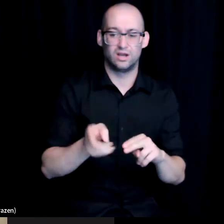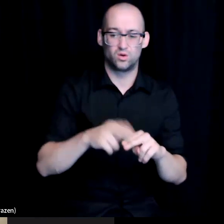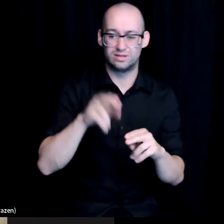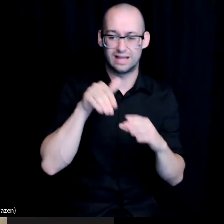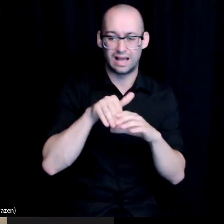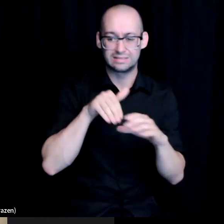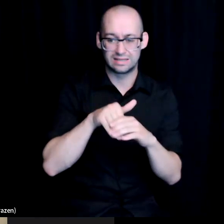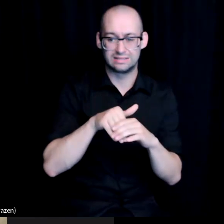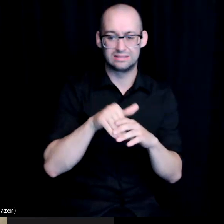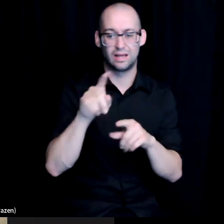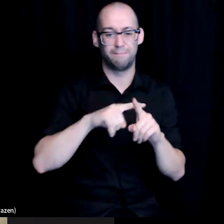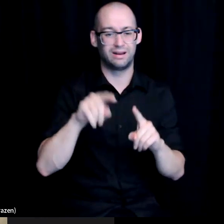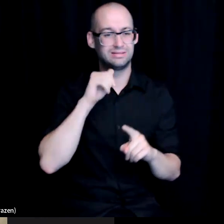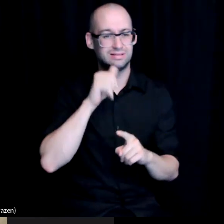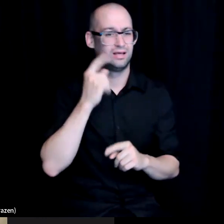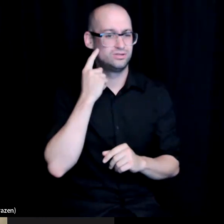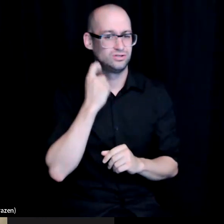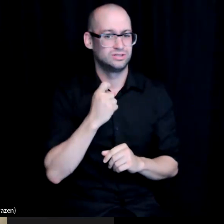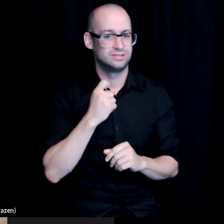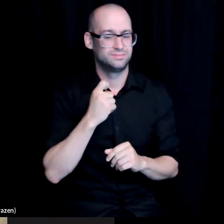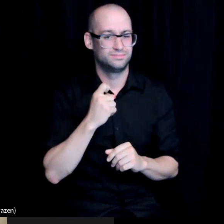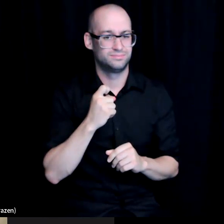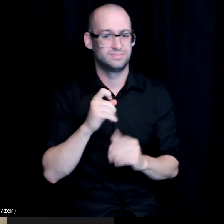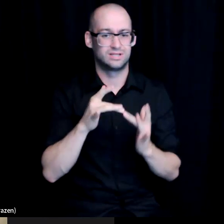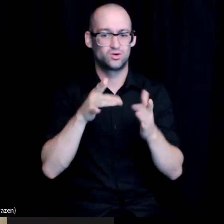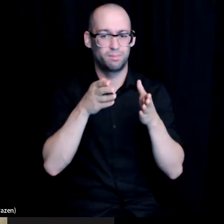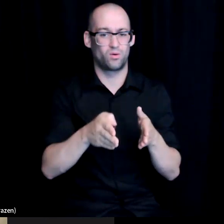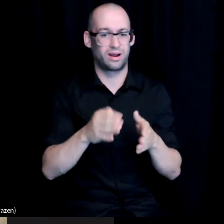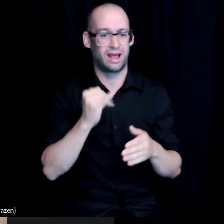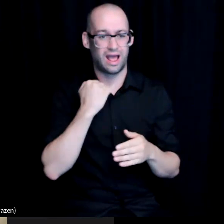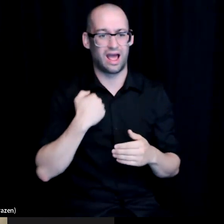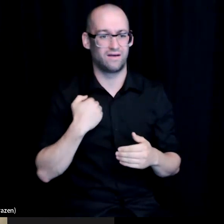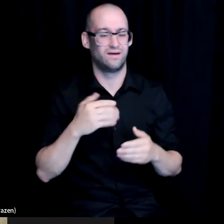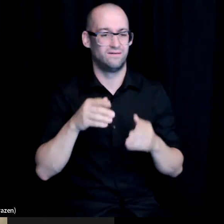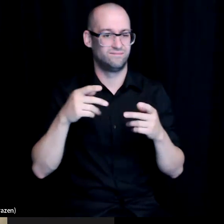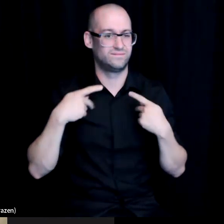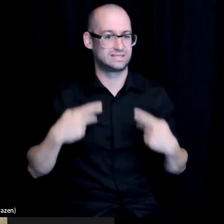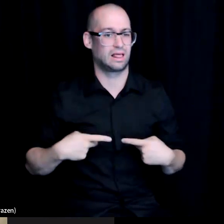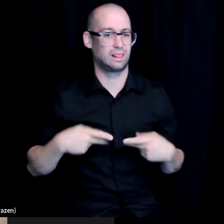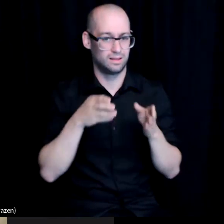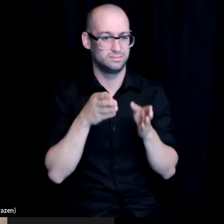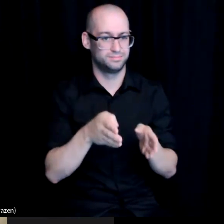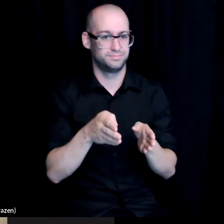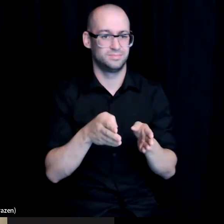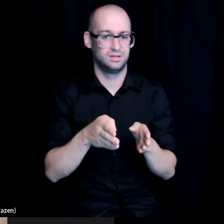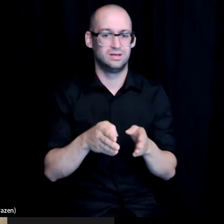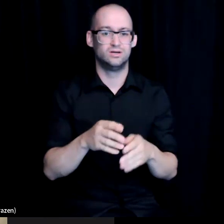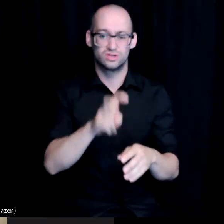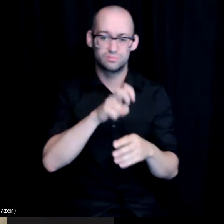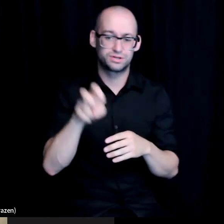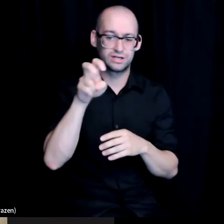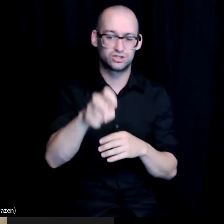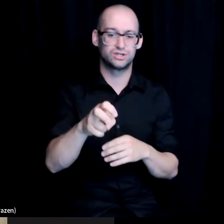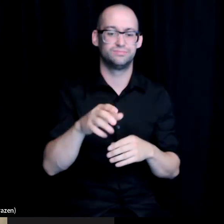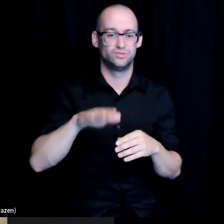it's not just digital barriers. Also, there's the physical barriers like transportation and childcare. We've heard that a couple of times. And then